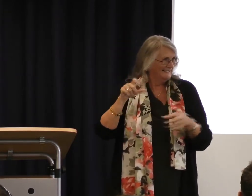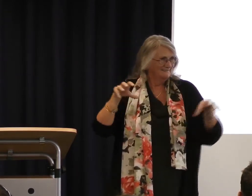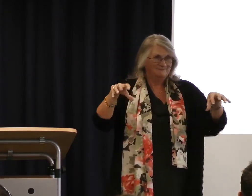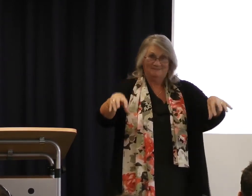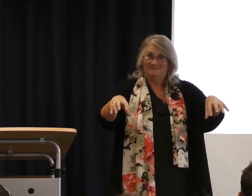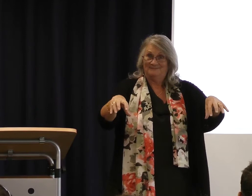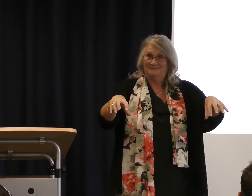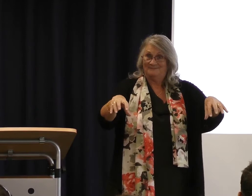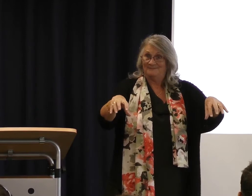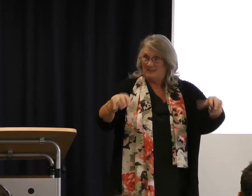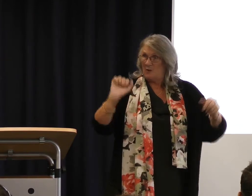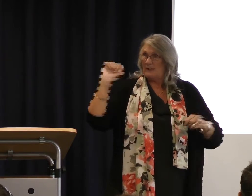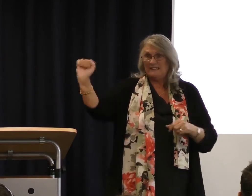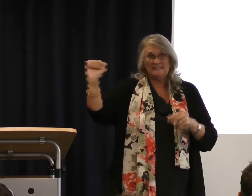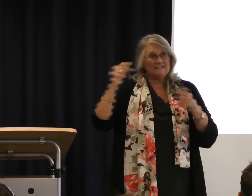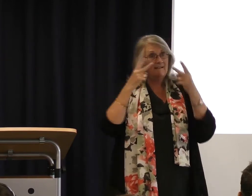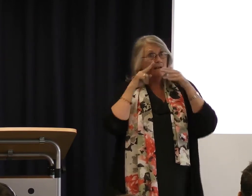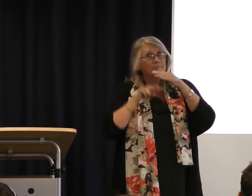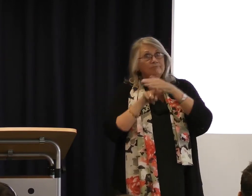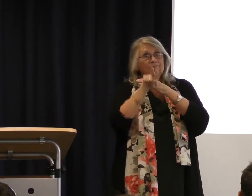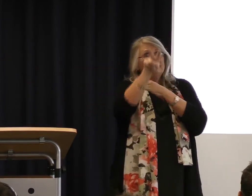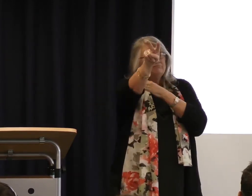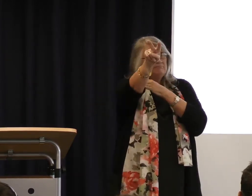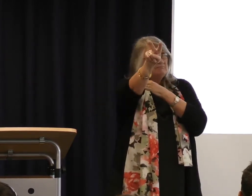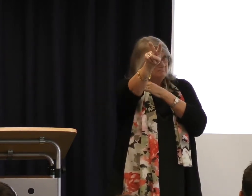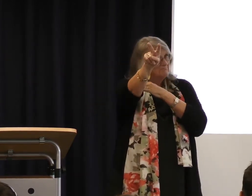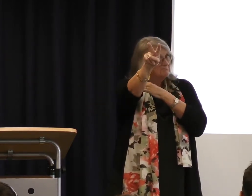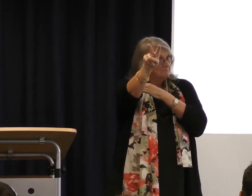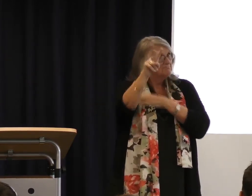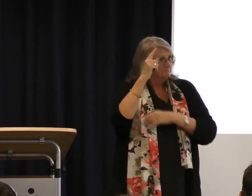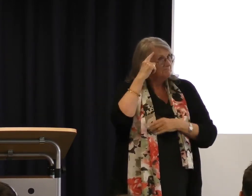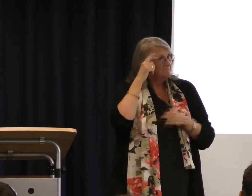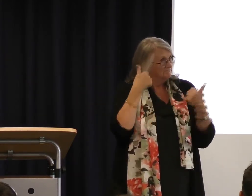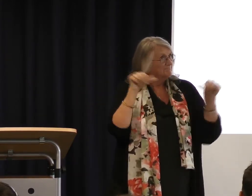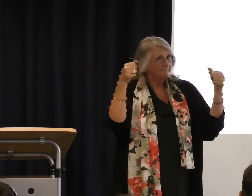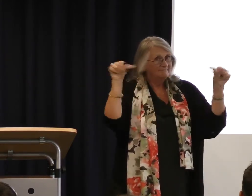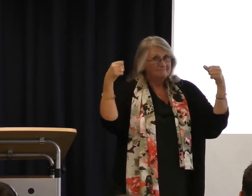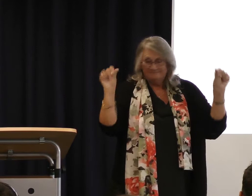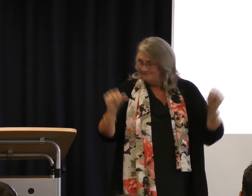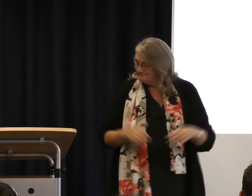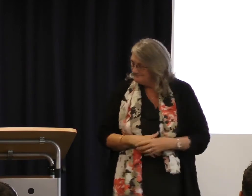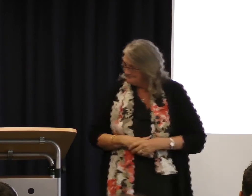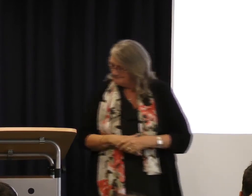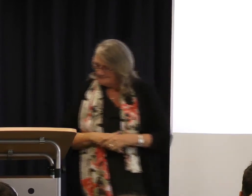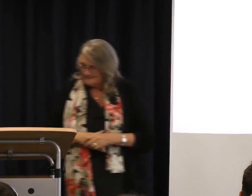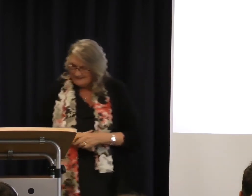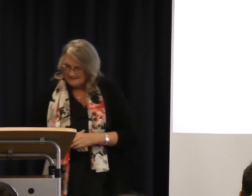known as Deaf Victoria. So his vision and foresight achieved